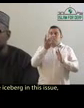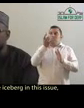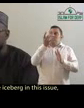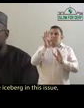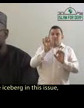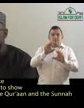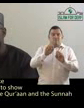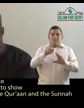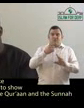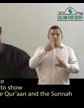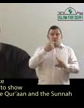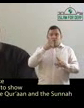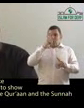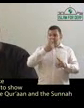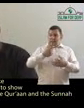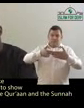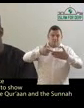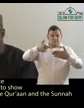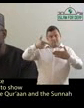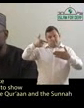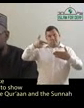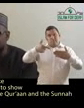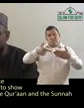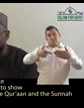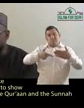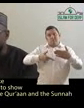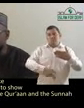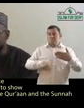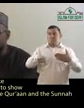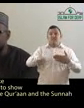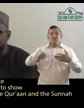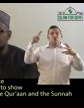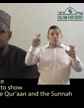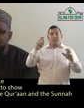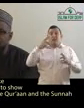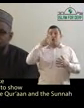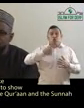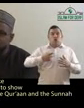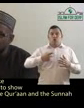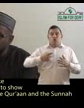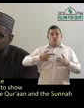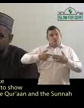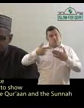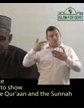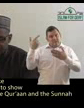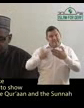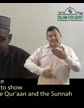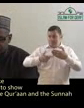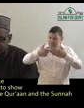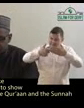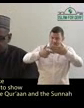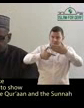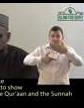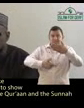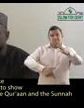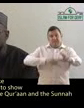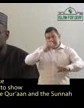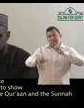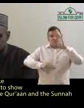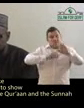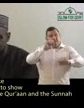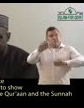iceberg. We can go through a topic like this for a long period of time to